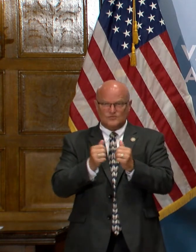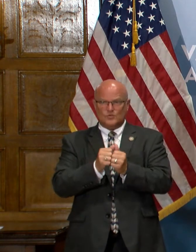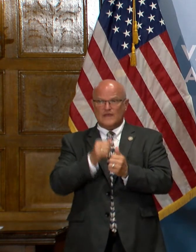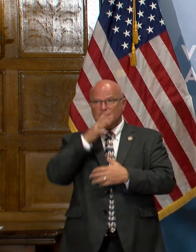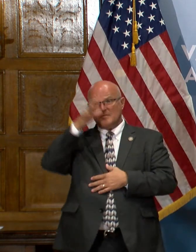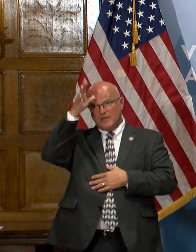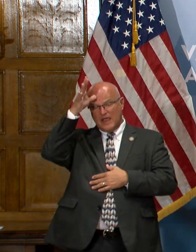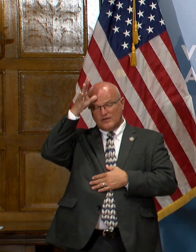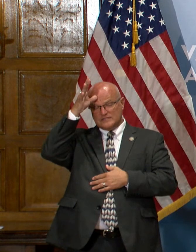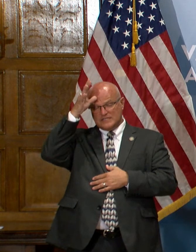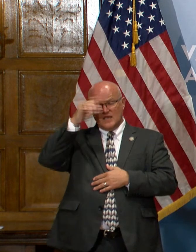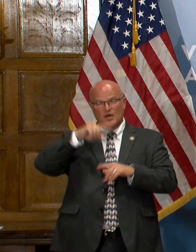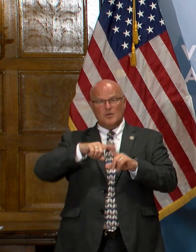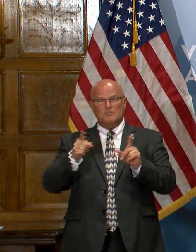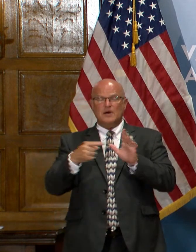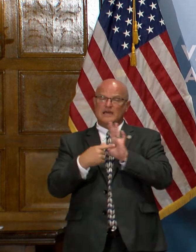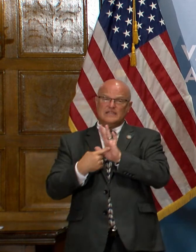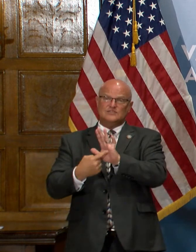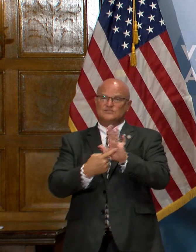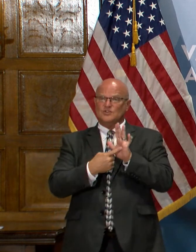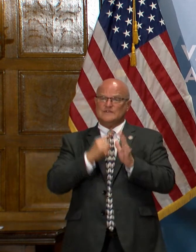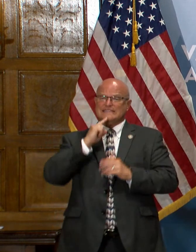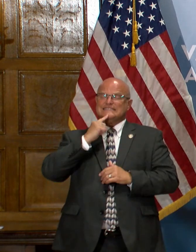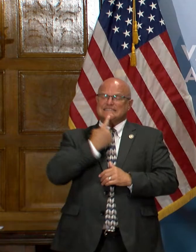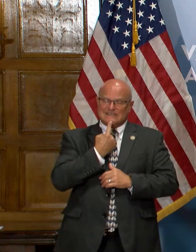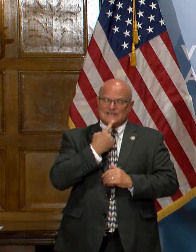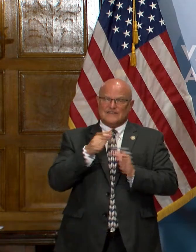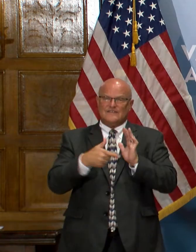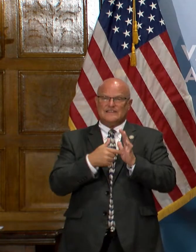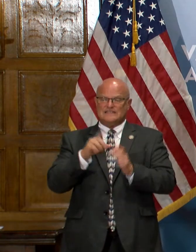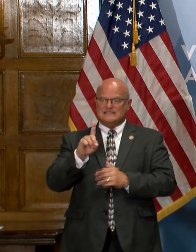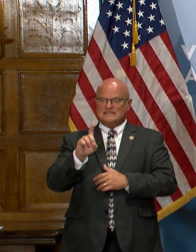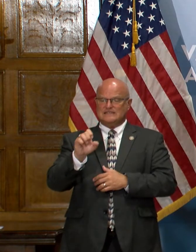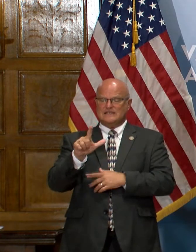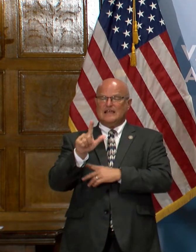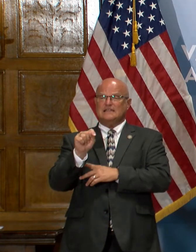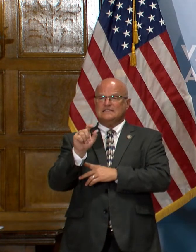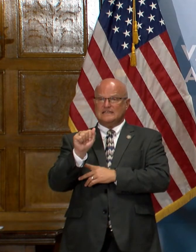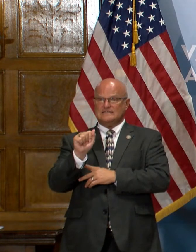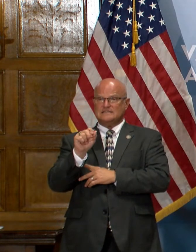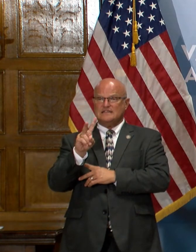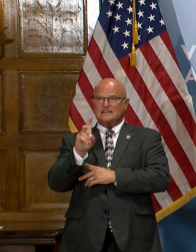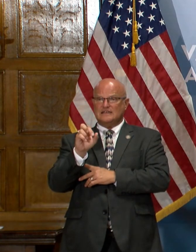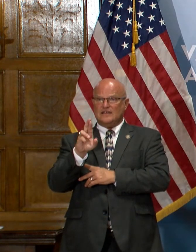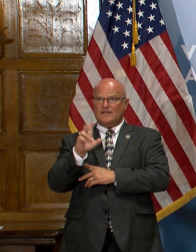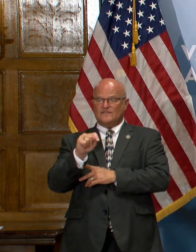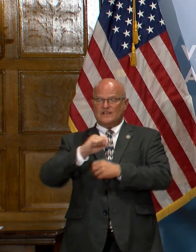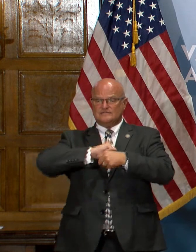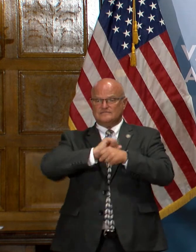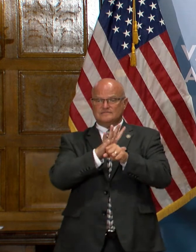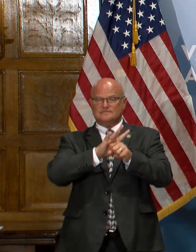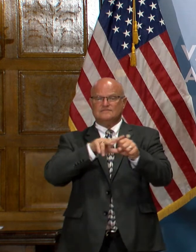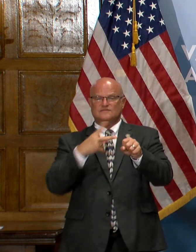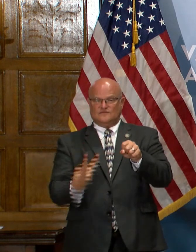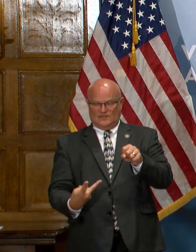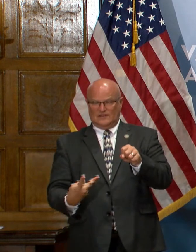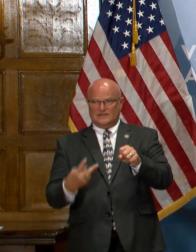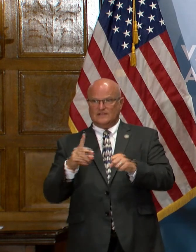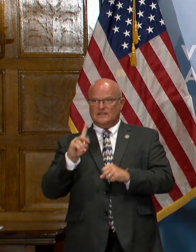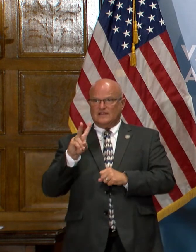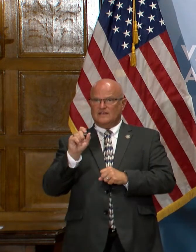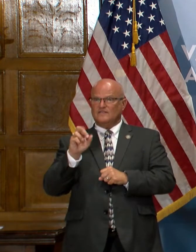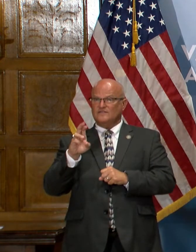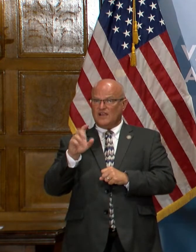even parents' parts. It simply reflects the seriousness of the Delta variant and how it is impacting a larger